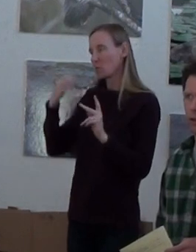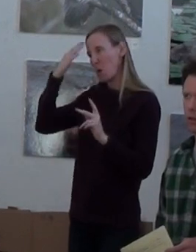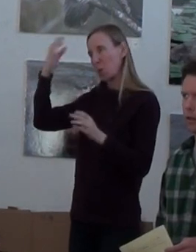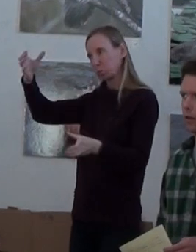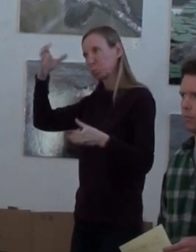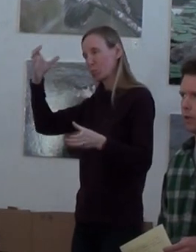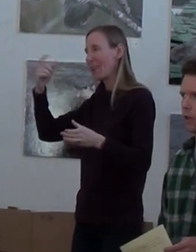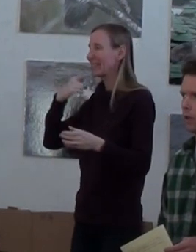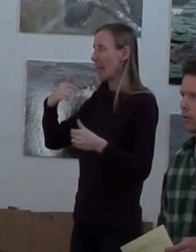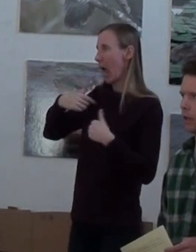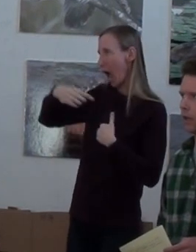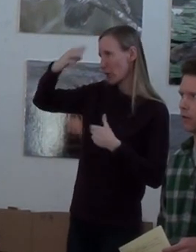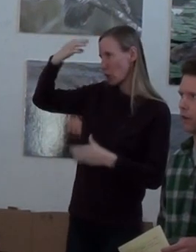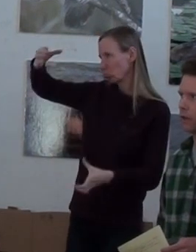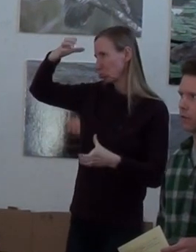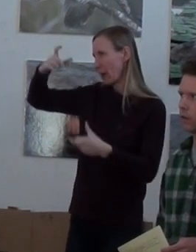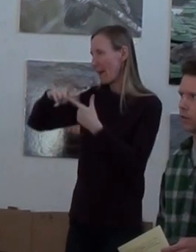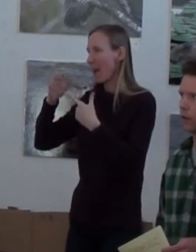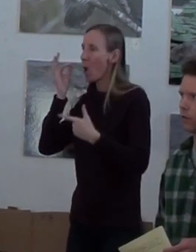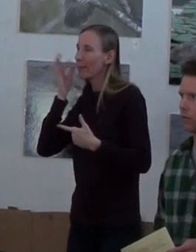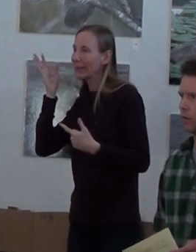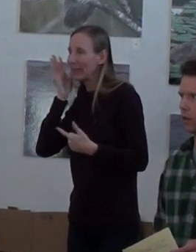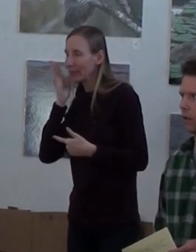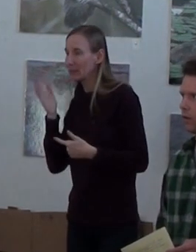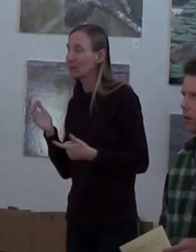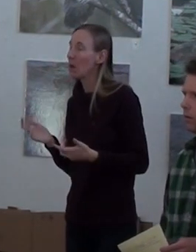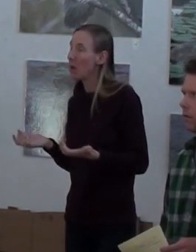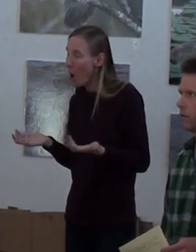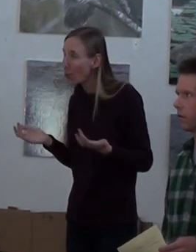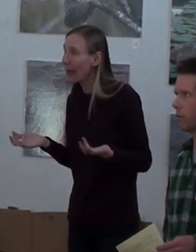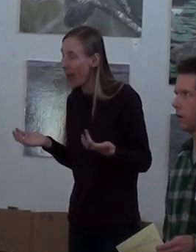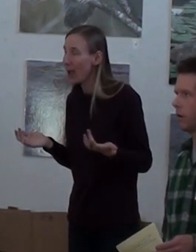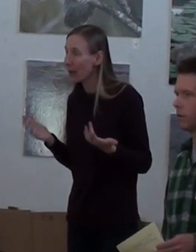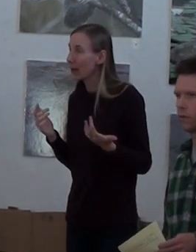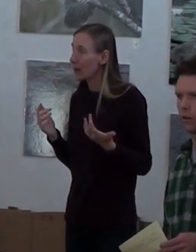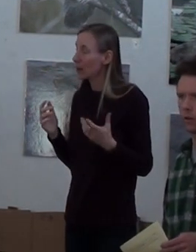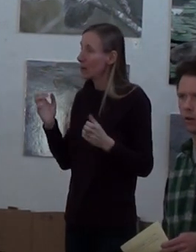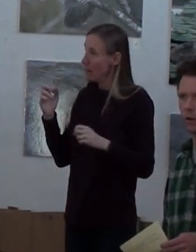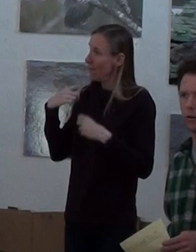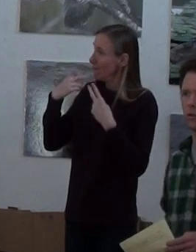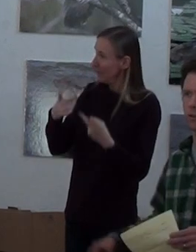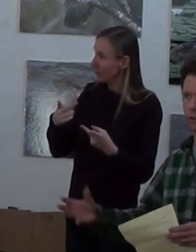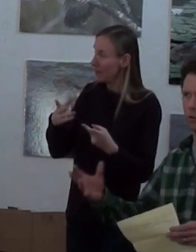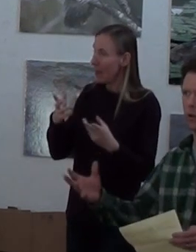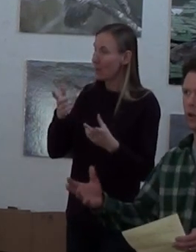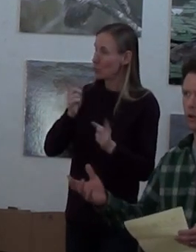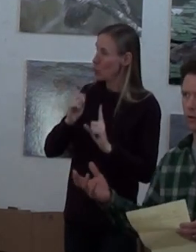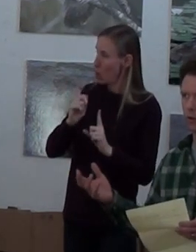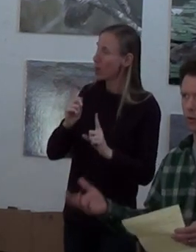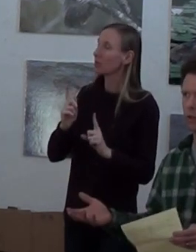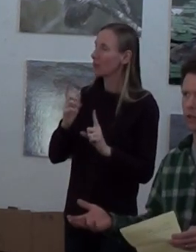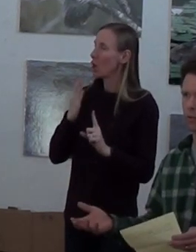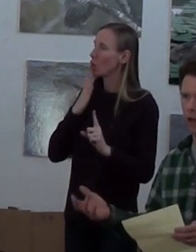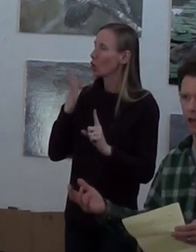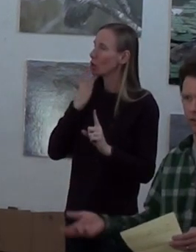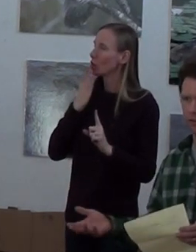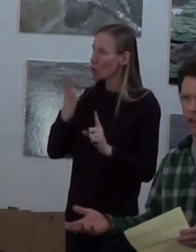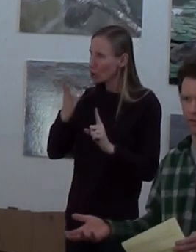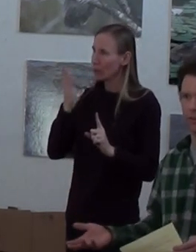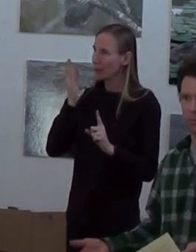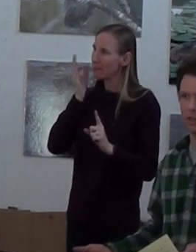there. And again, it's nice if you can go and visit some of these. Usually someone who's a good